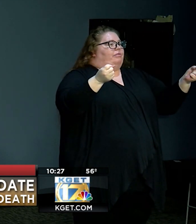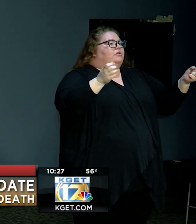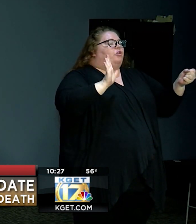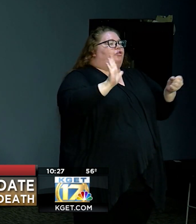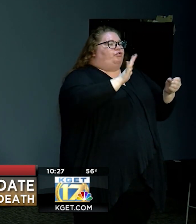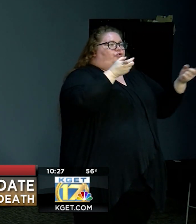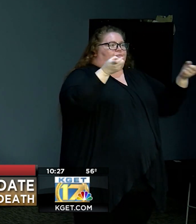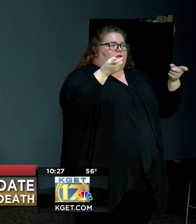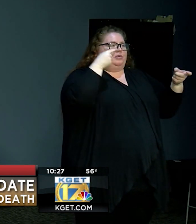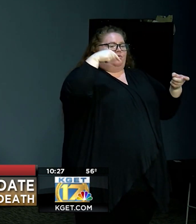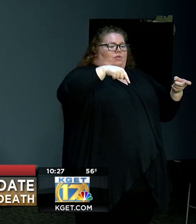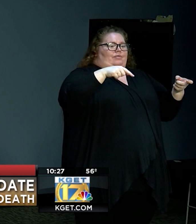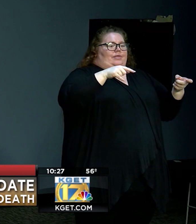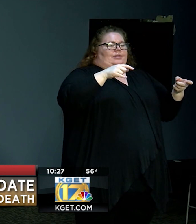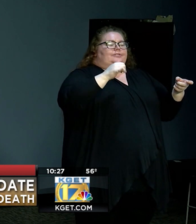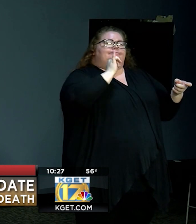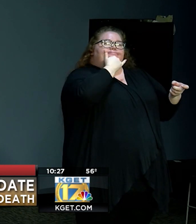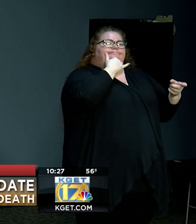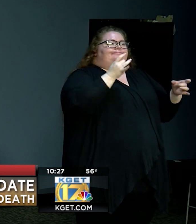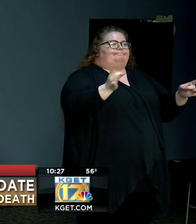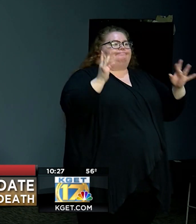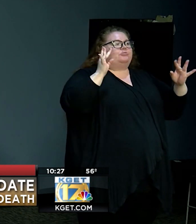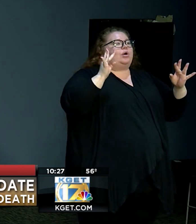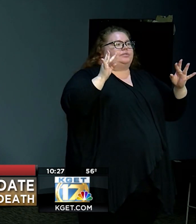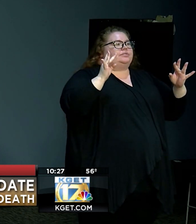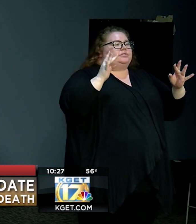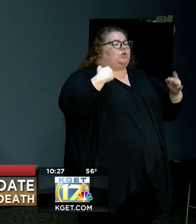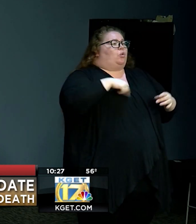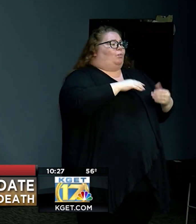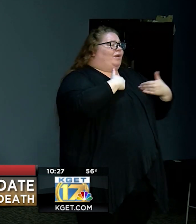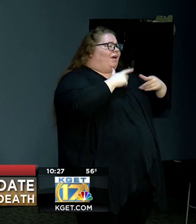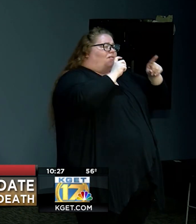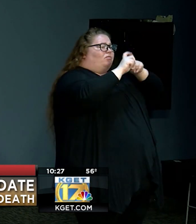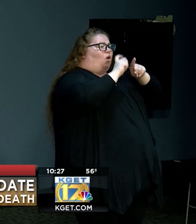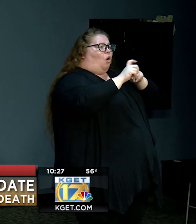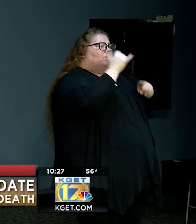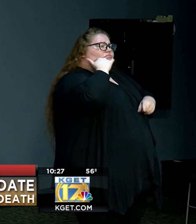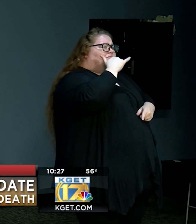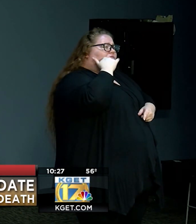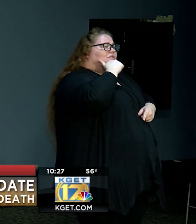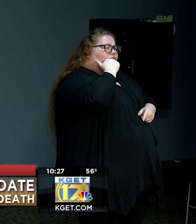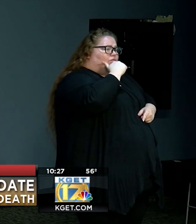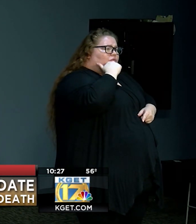this incident. We hold daily calls with people all over the county, all the city